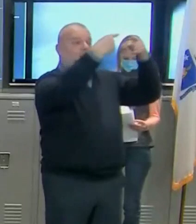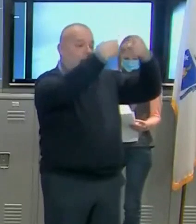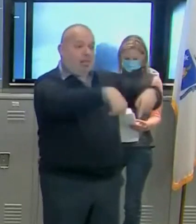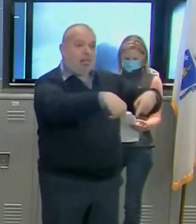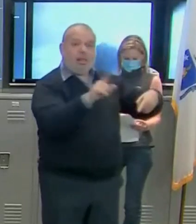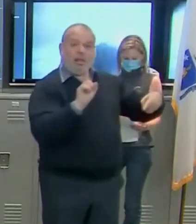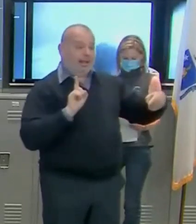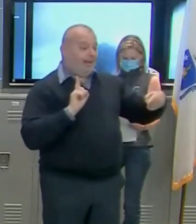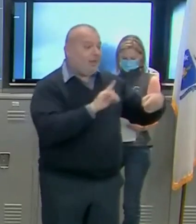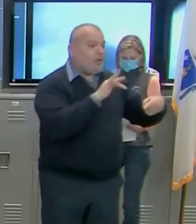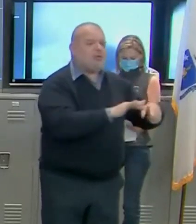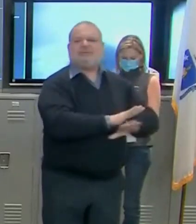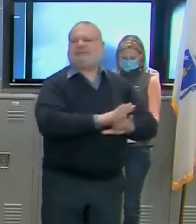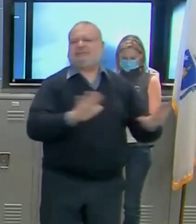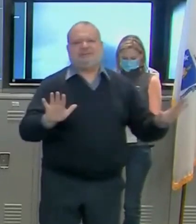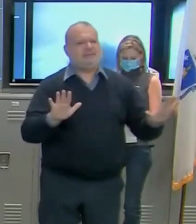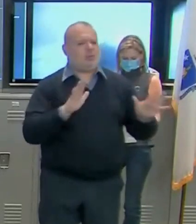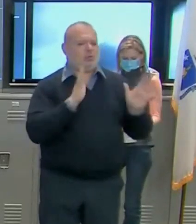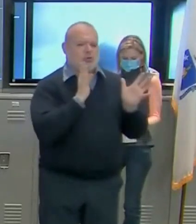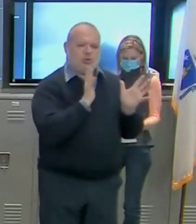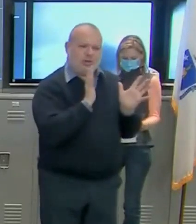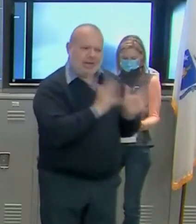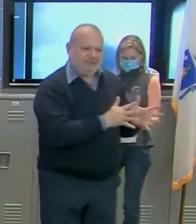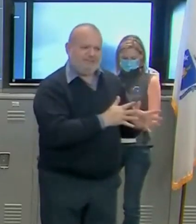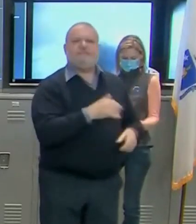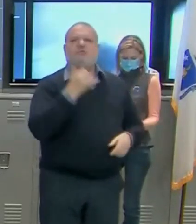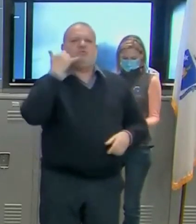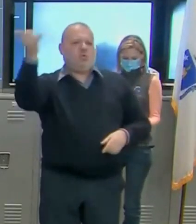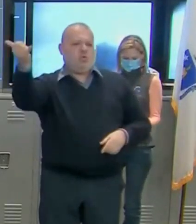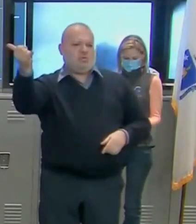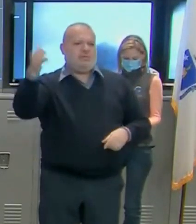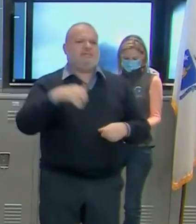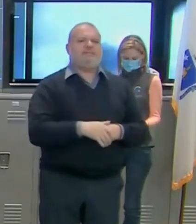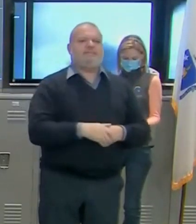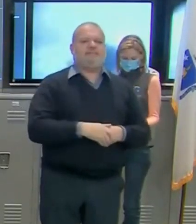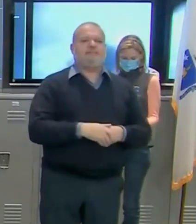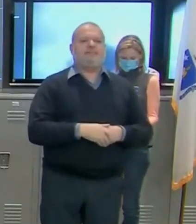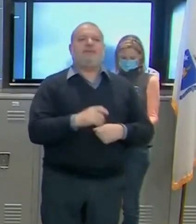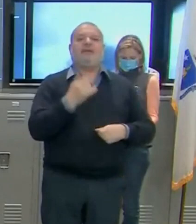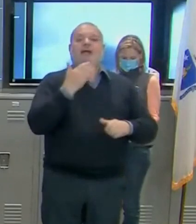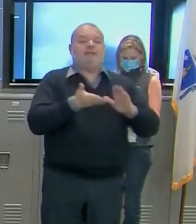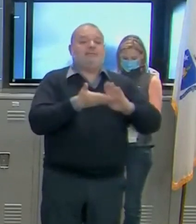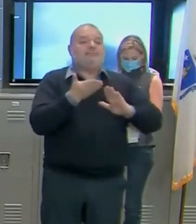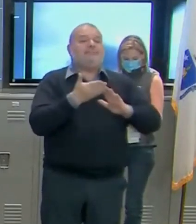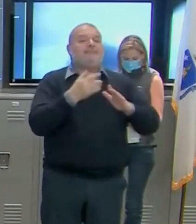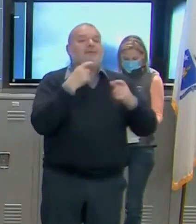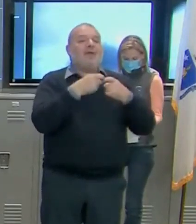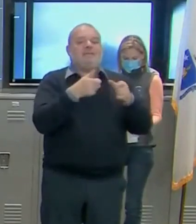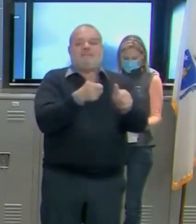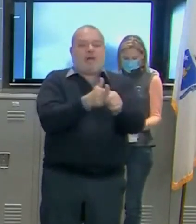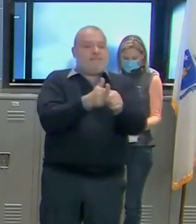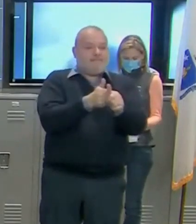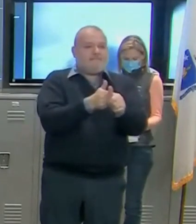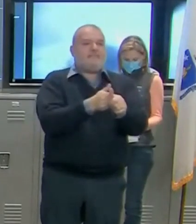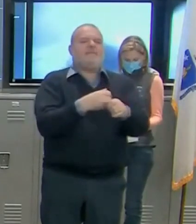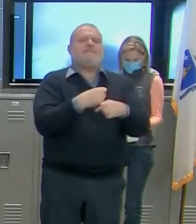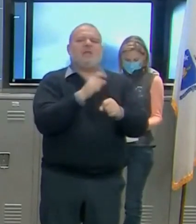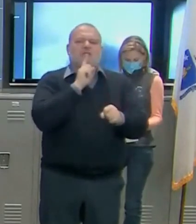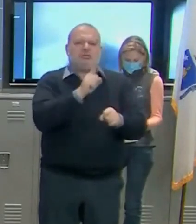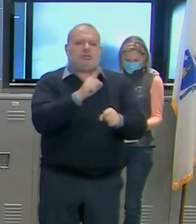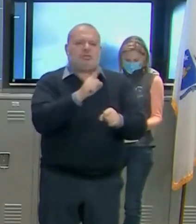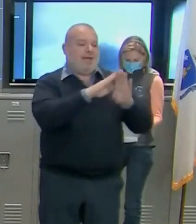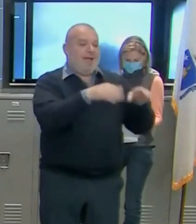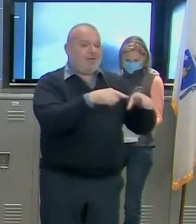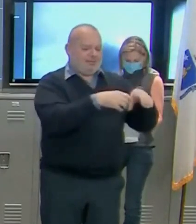near the road. The blowing and drifting snow can make it difficult for plow drivers to see you. And please be careful using your snow blower